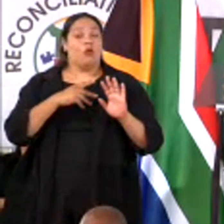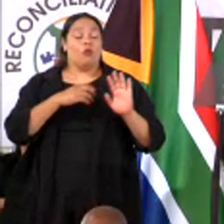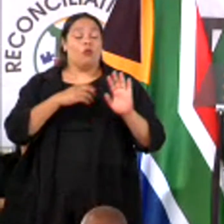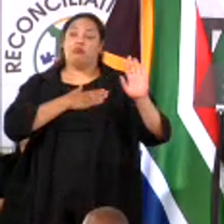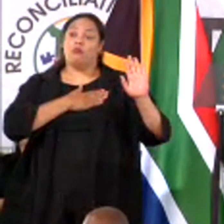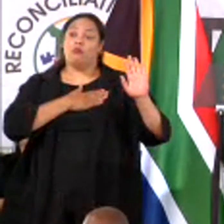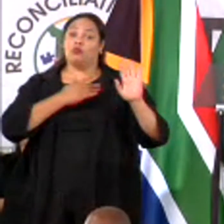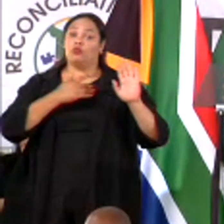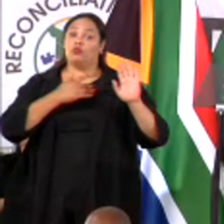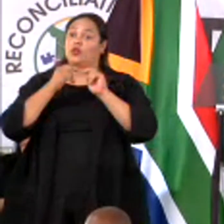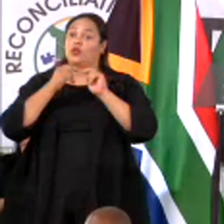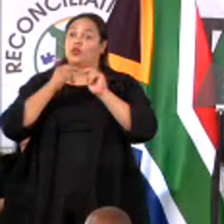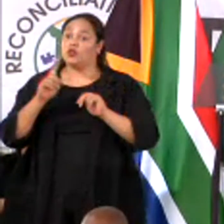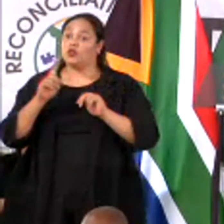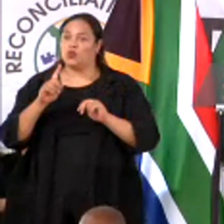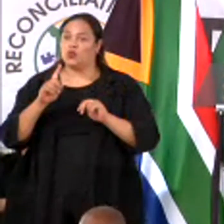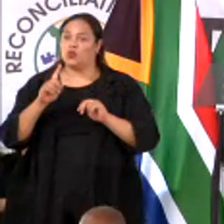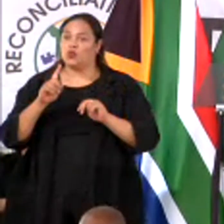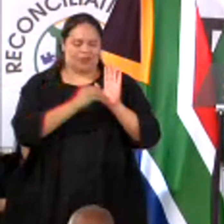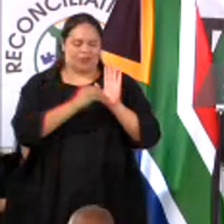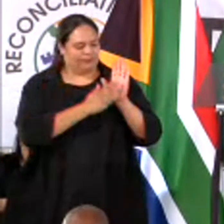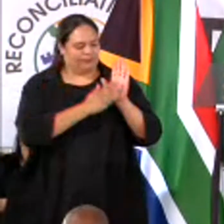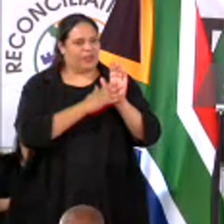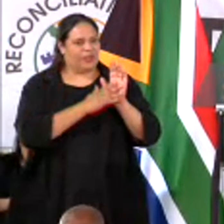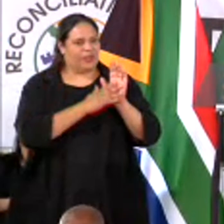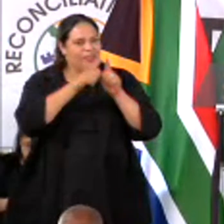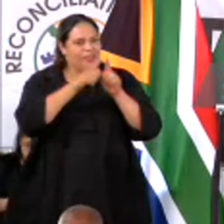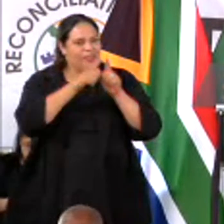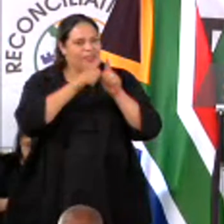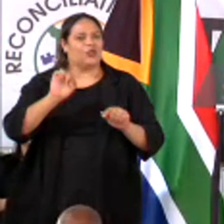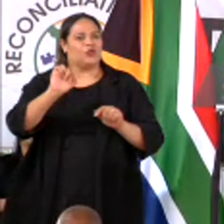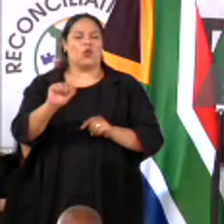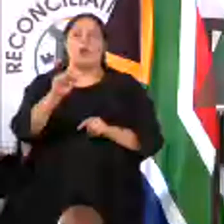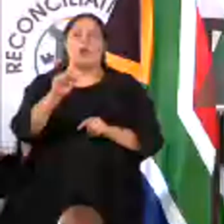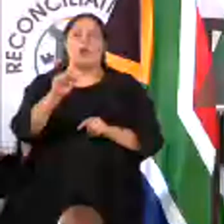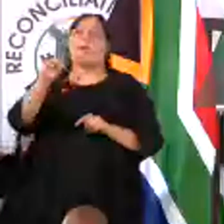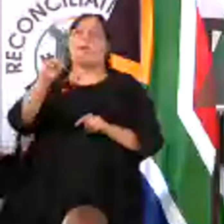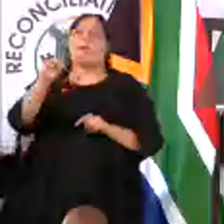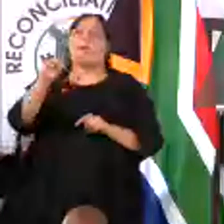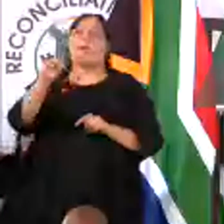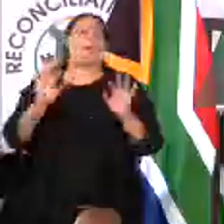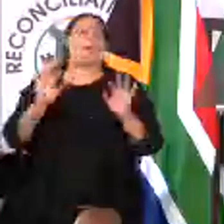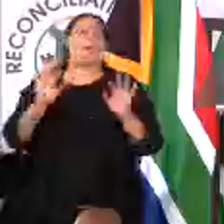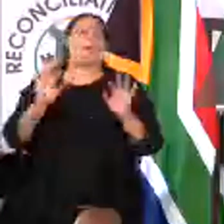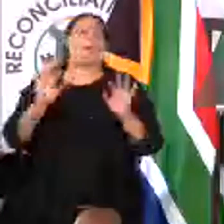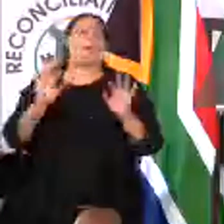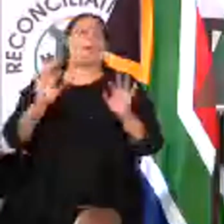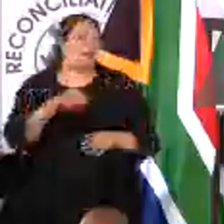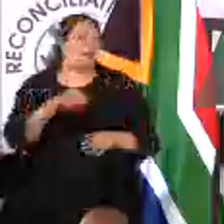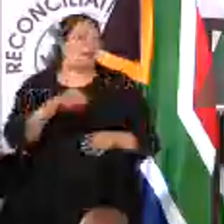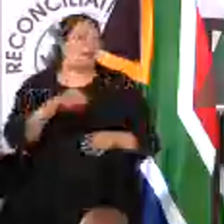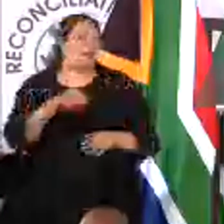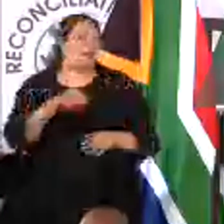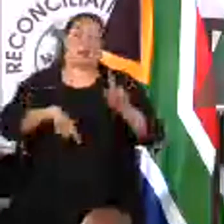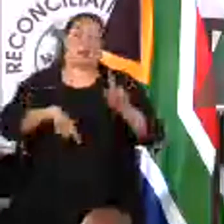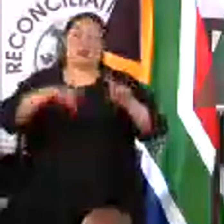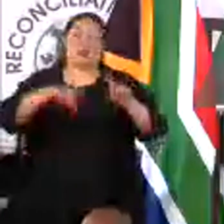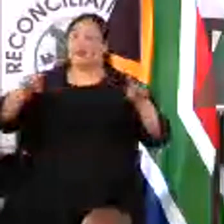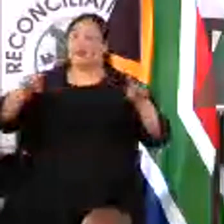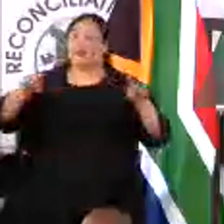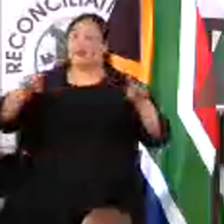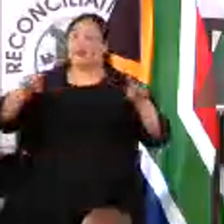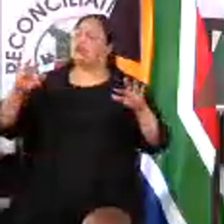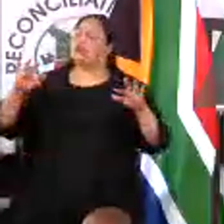nation is written in the language of the calm people. It means diverse